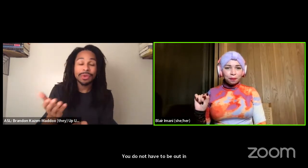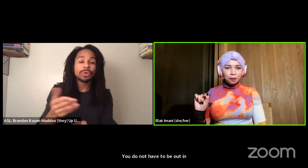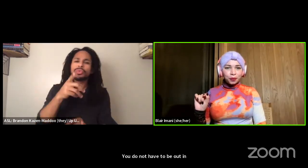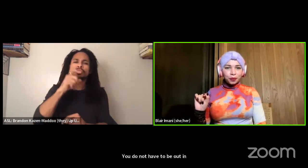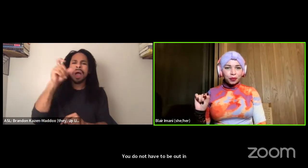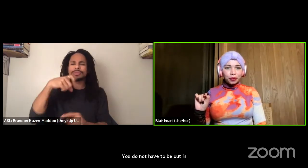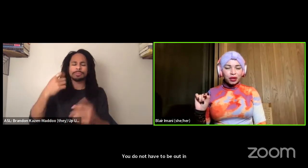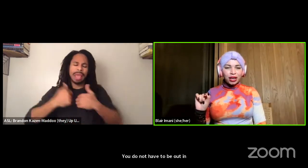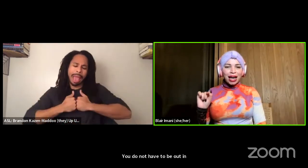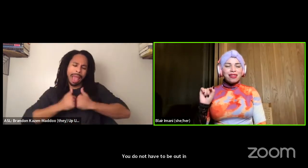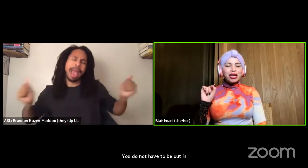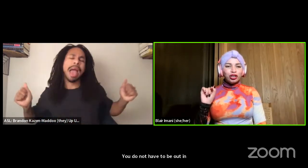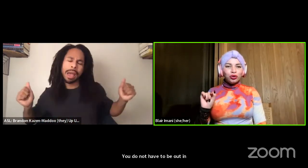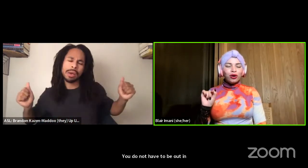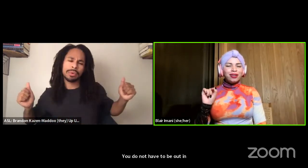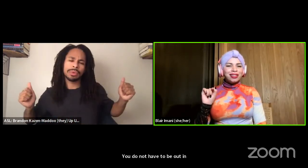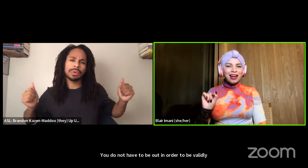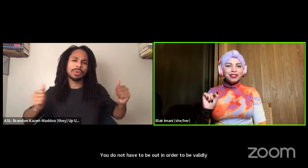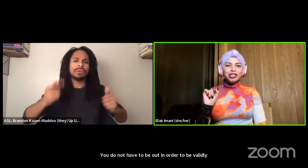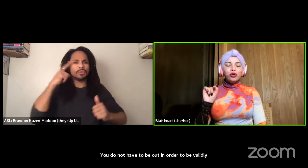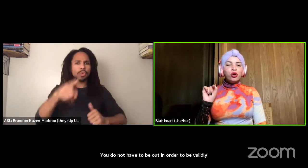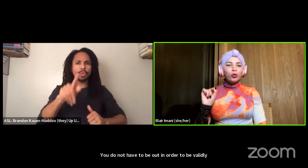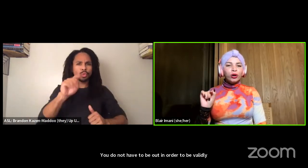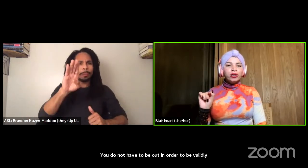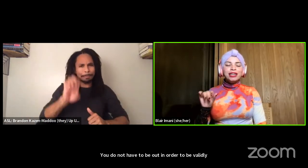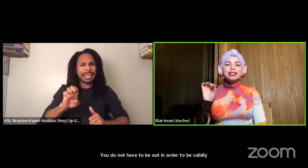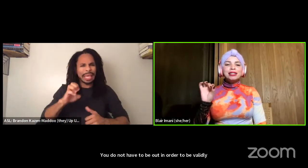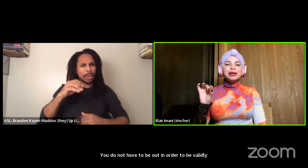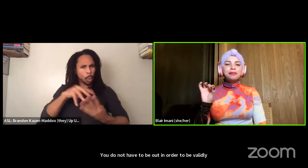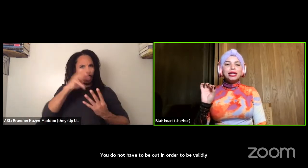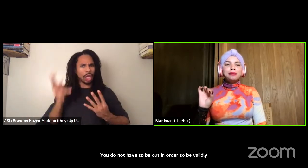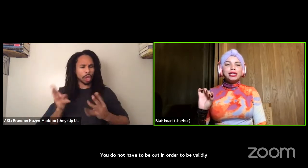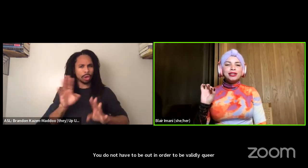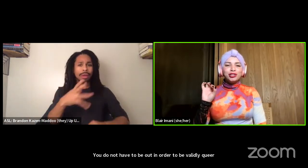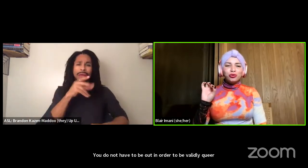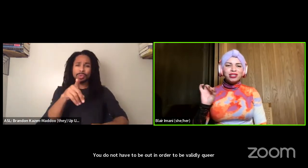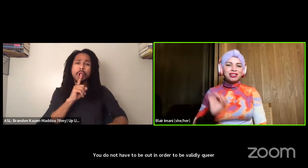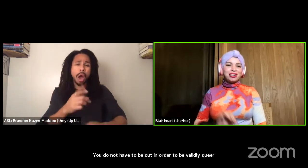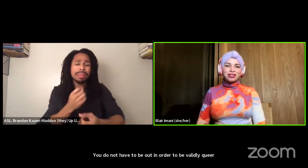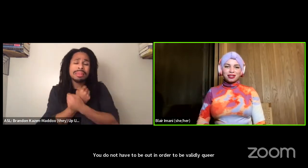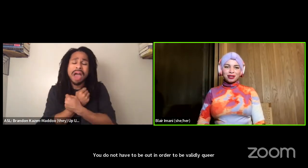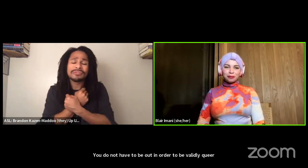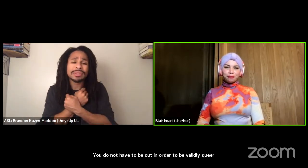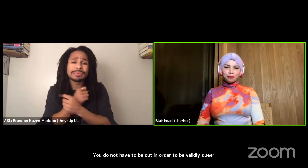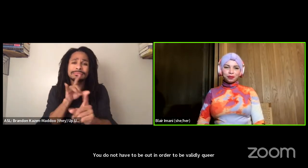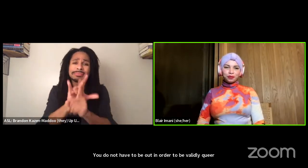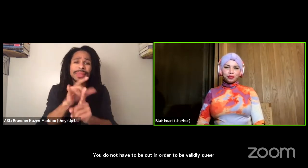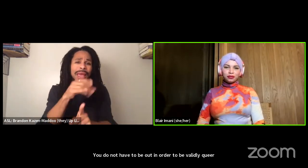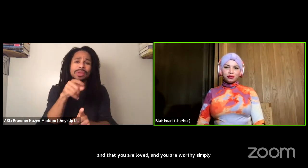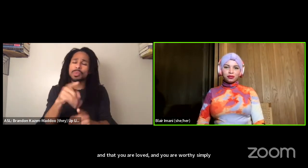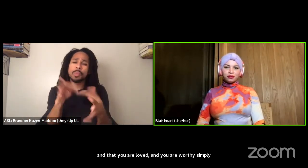queer, and that you are loved and you are worthy simply because you exist.